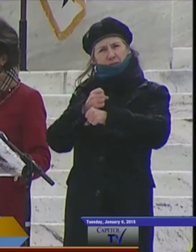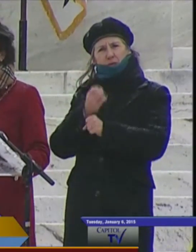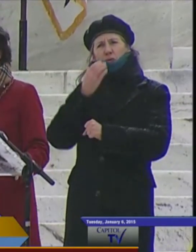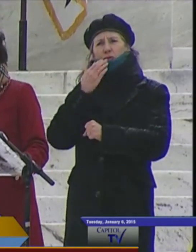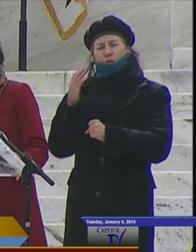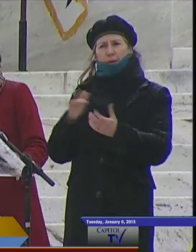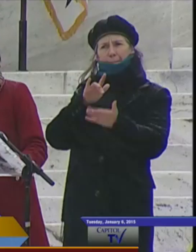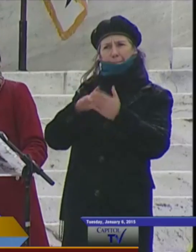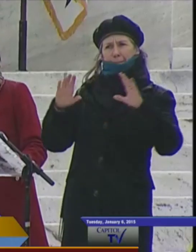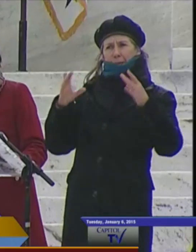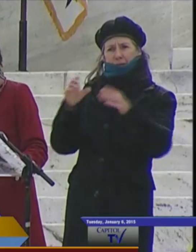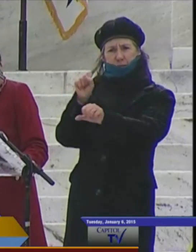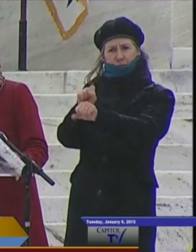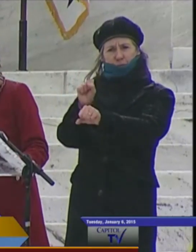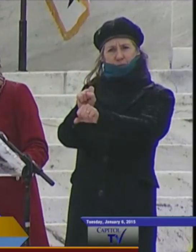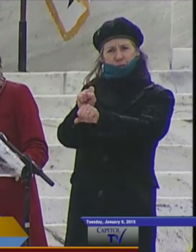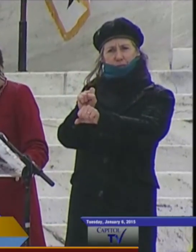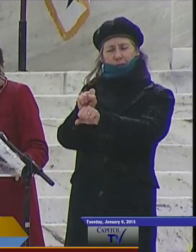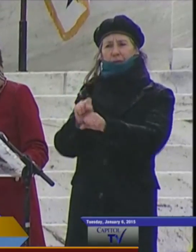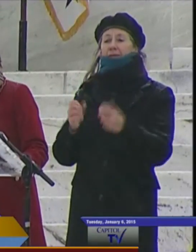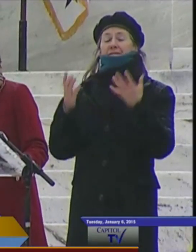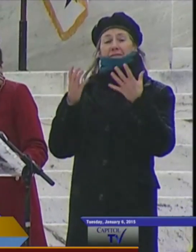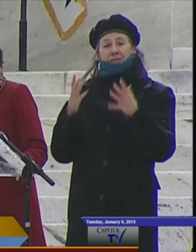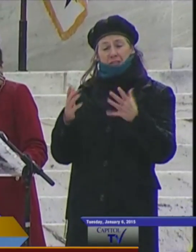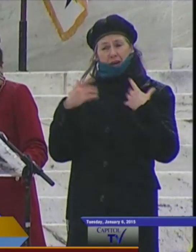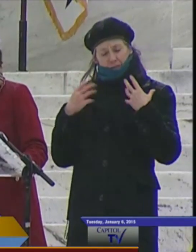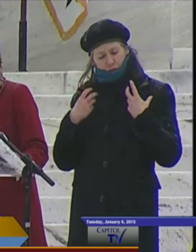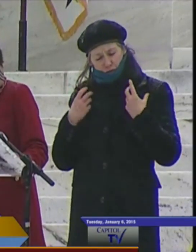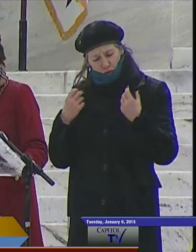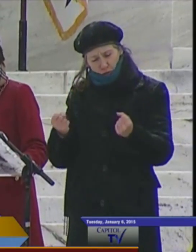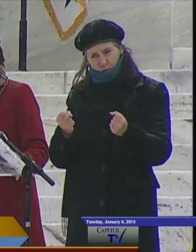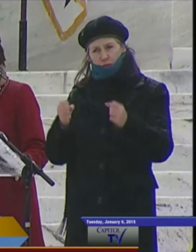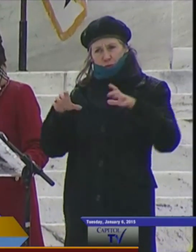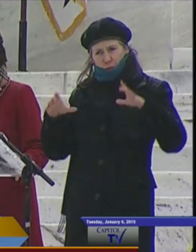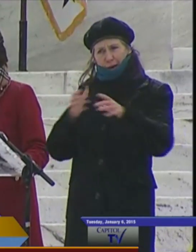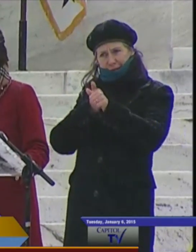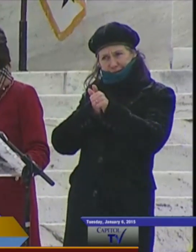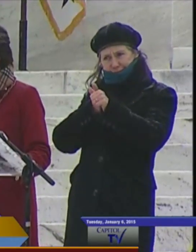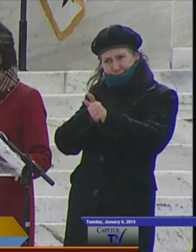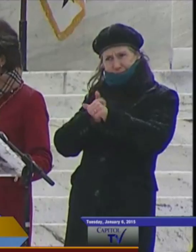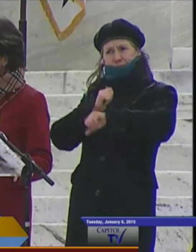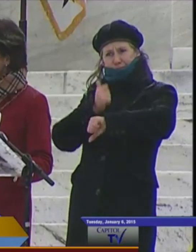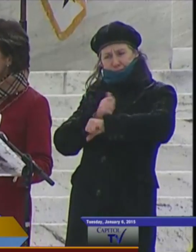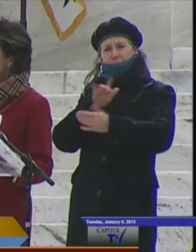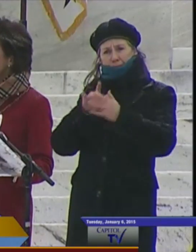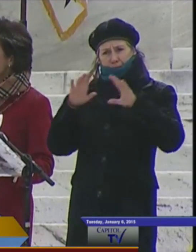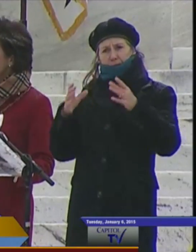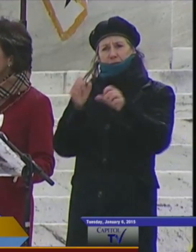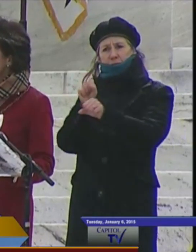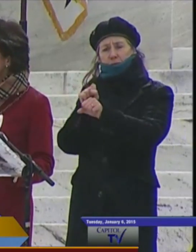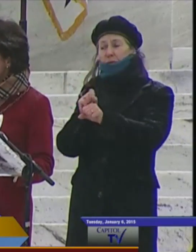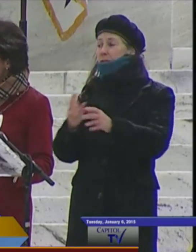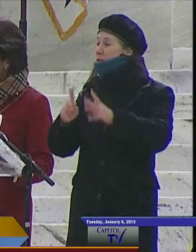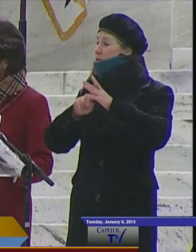good middle-class jobs? And then have the courage to act accordingly. To spark Rhode